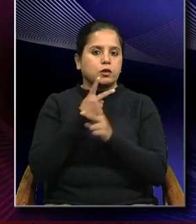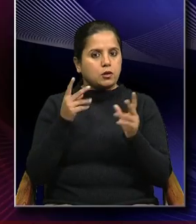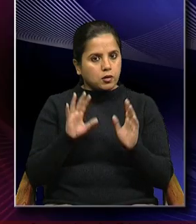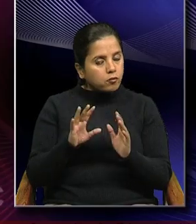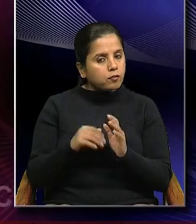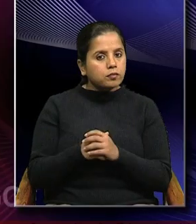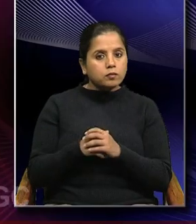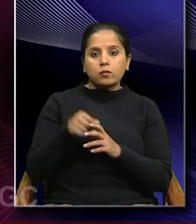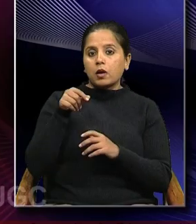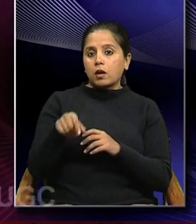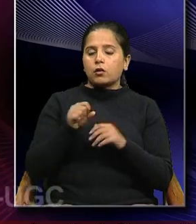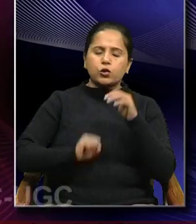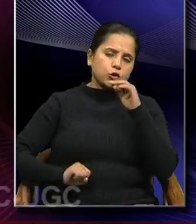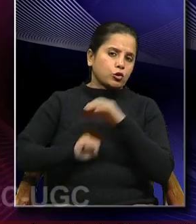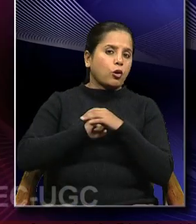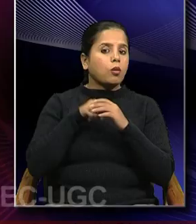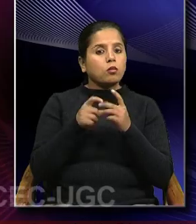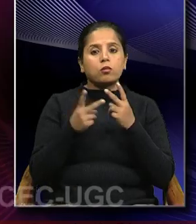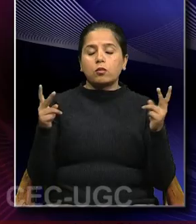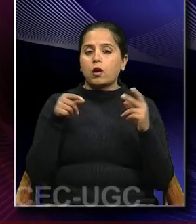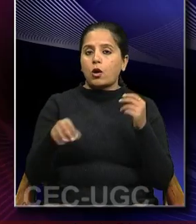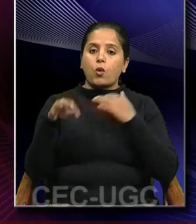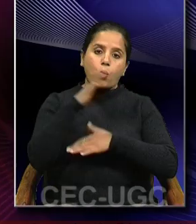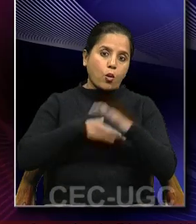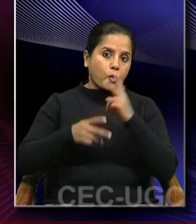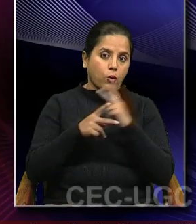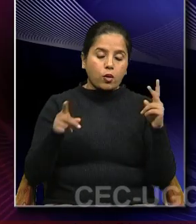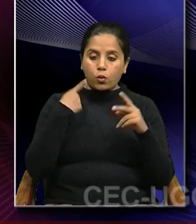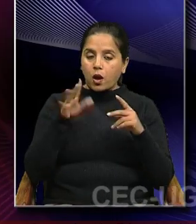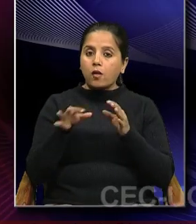an apex institution or organization who has